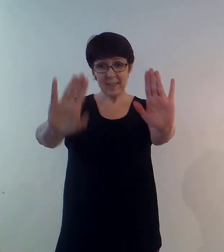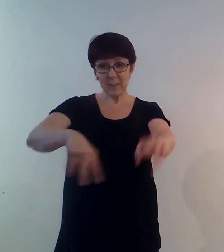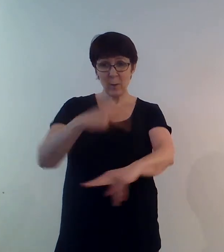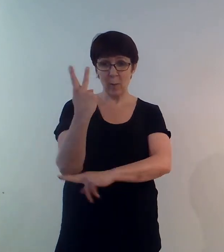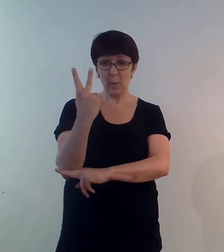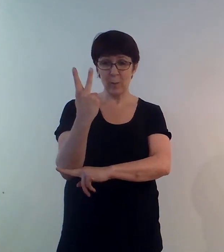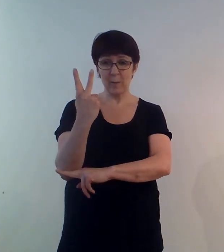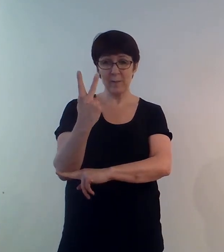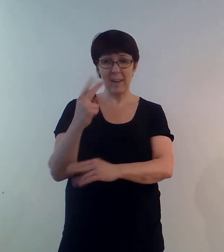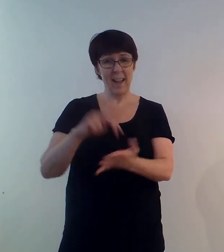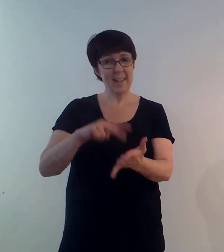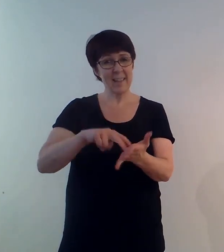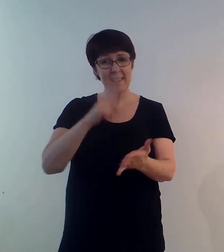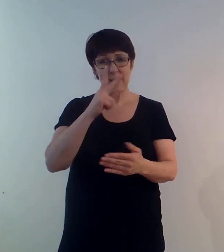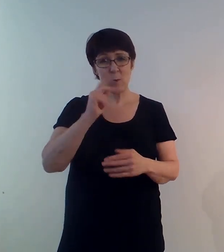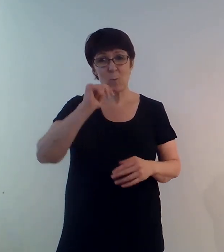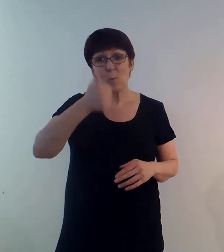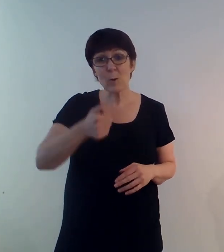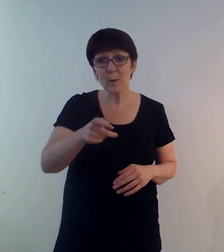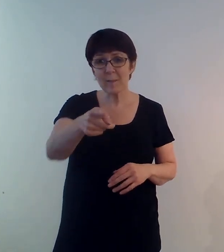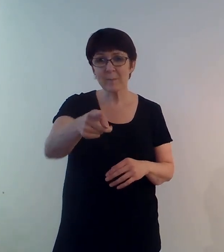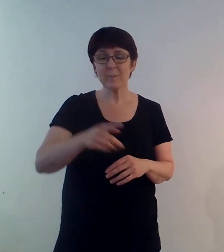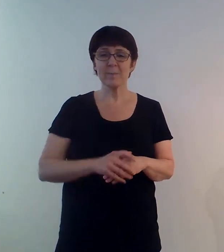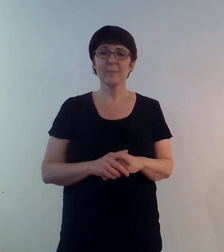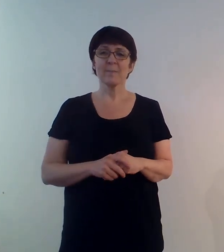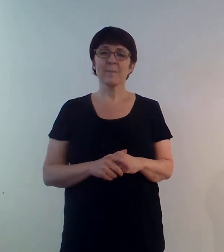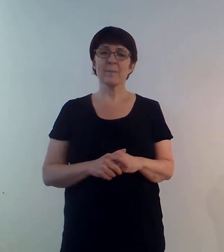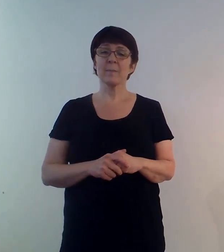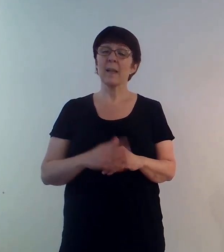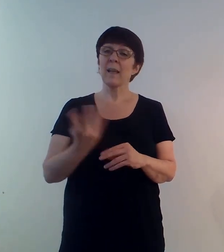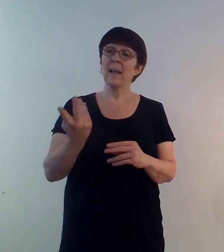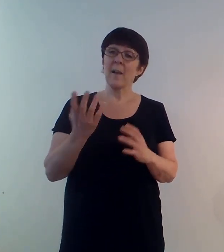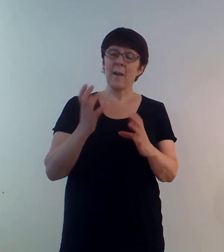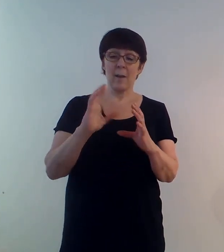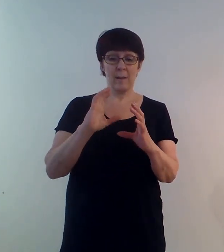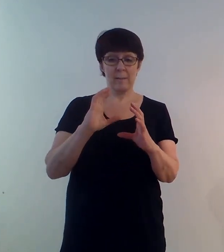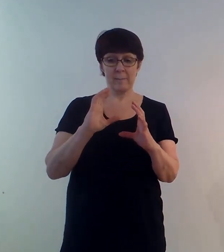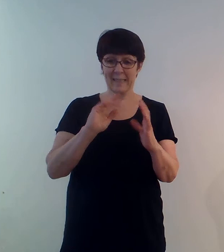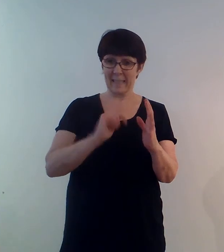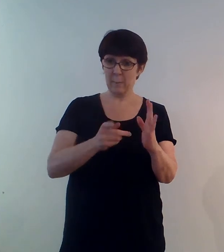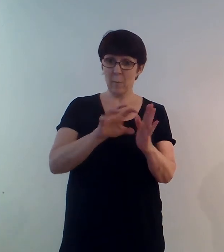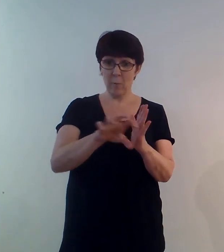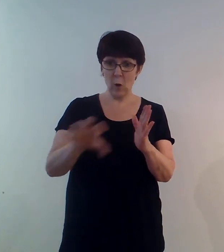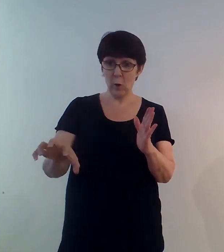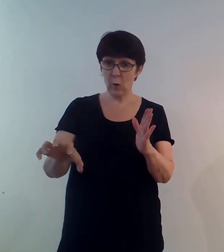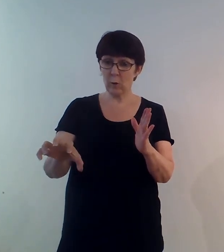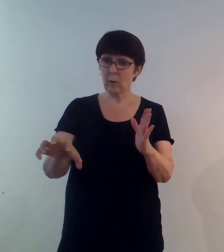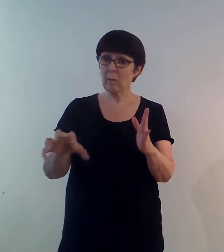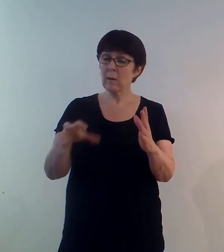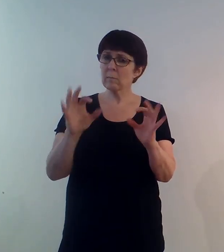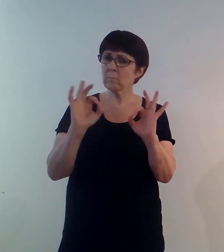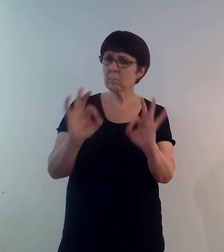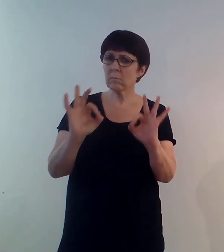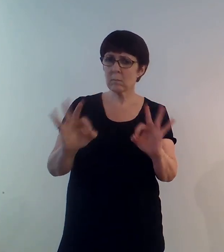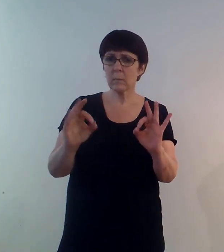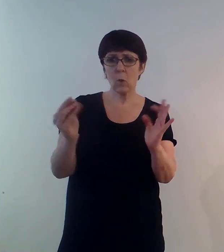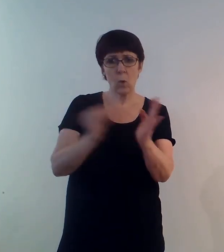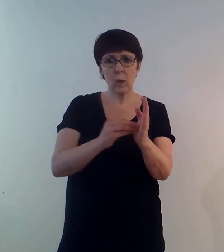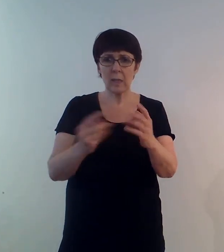see you tomorrow. I'm incorporating this in my day-to-day routine, and you can. All these products taste absolutely